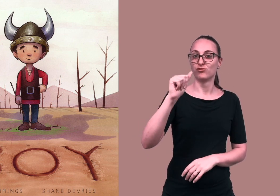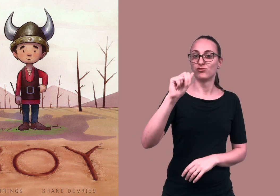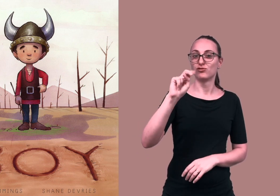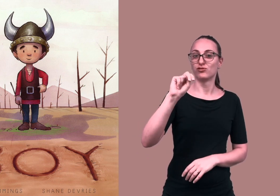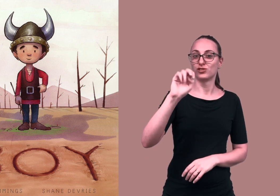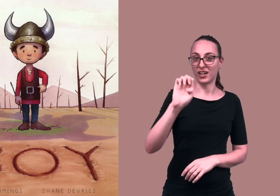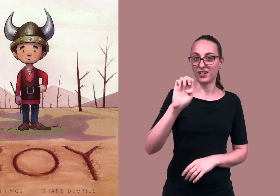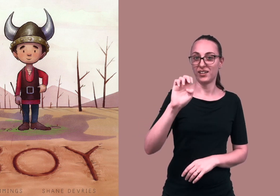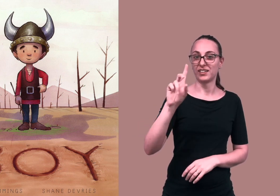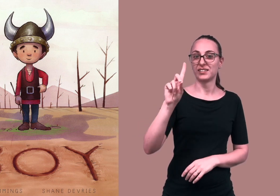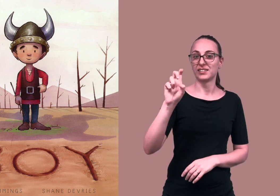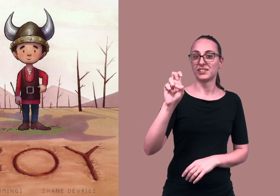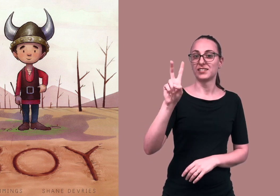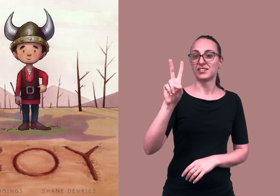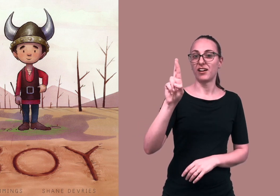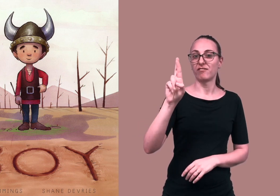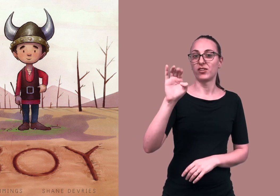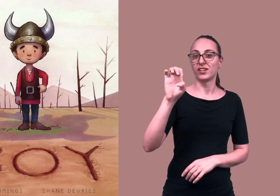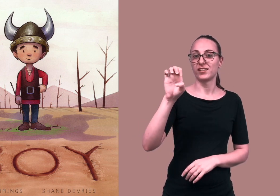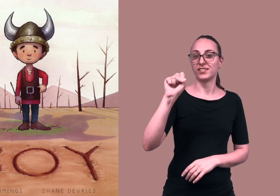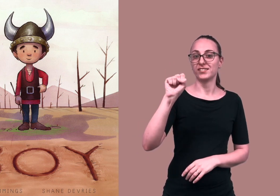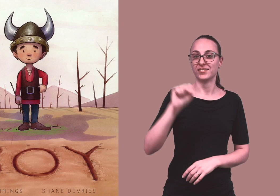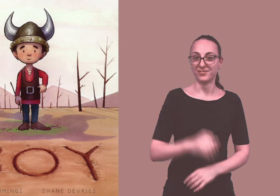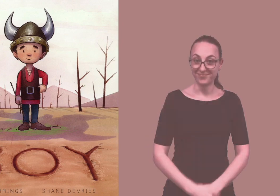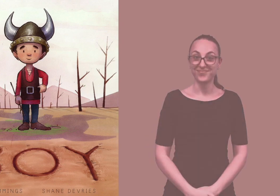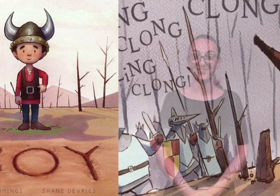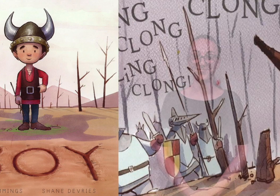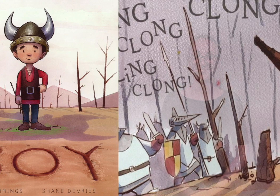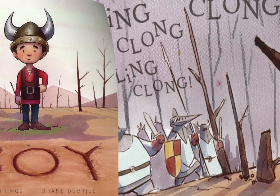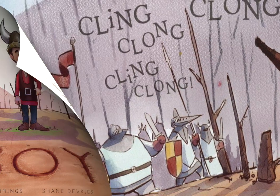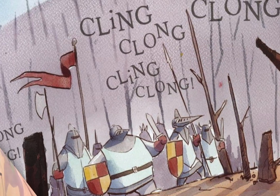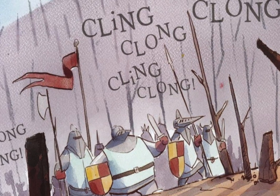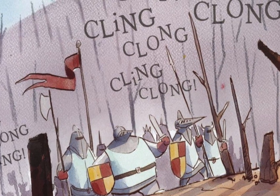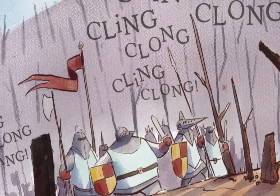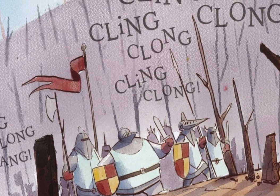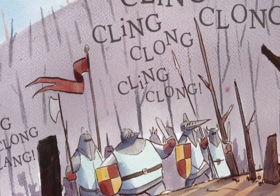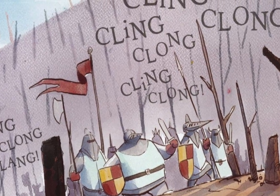Illustrated by Shane Devries.